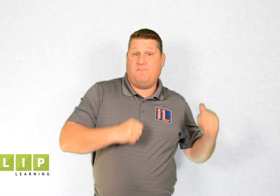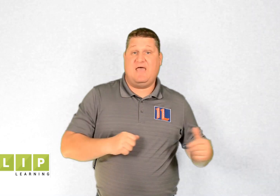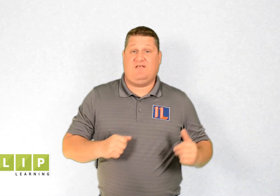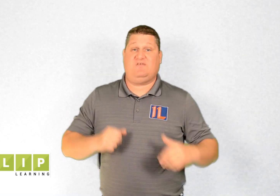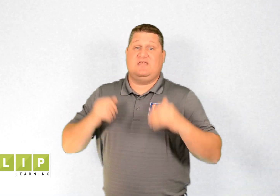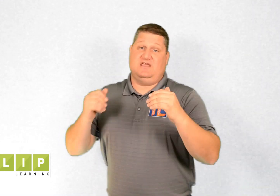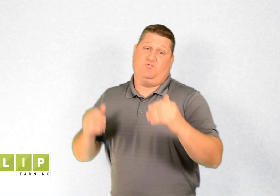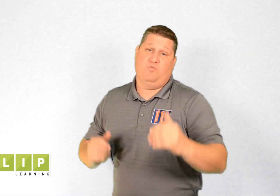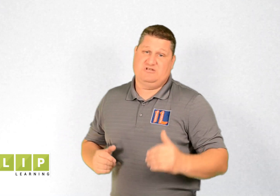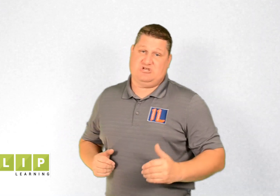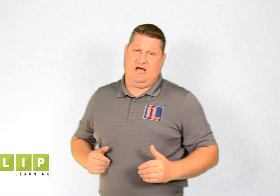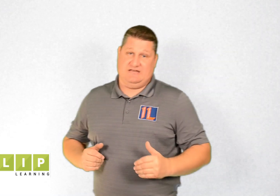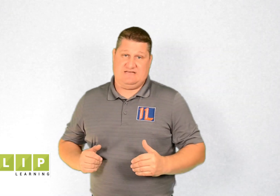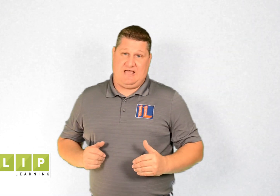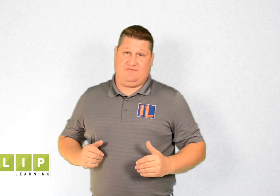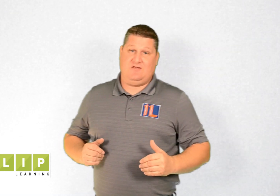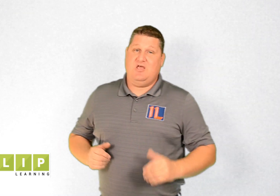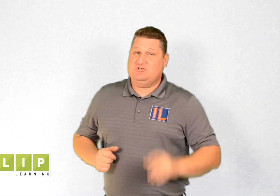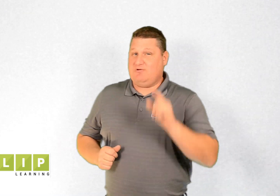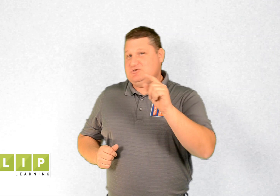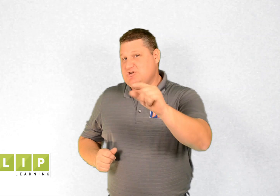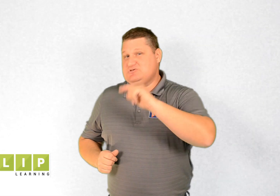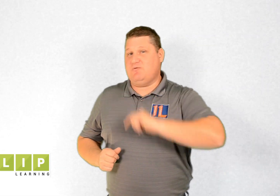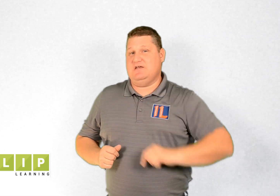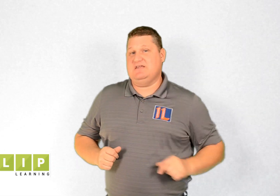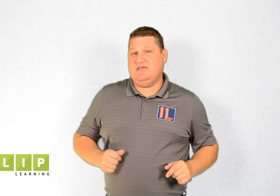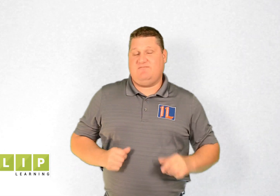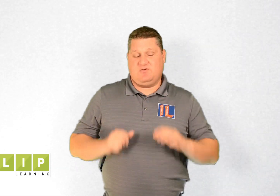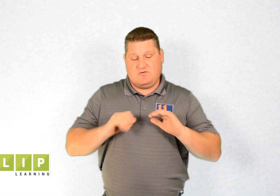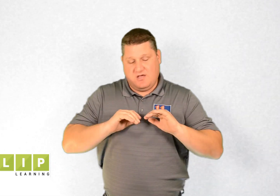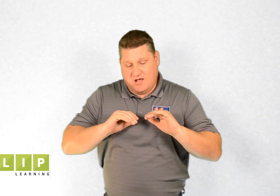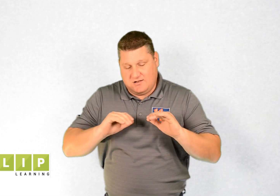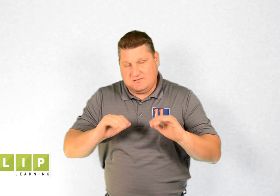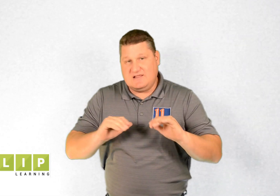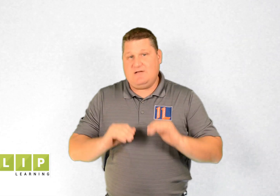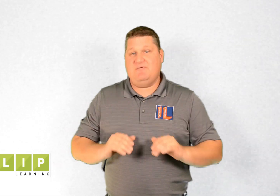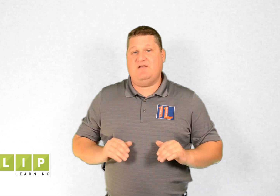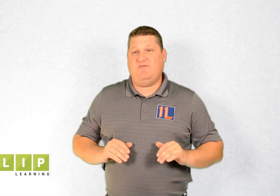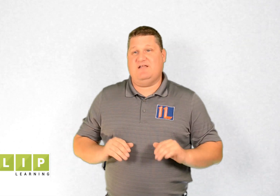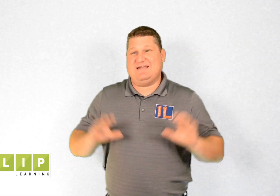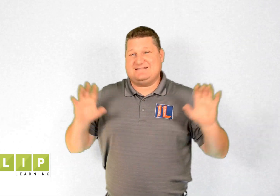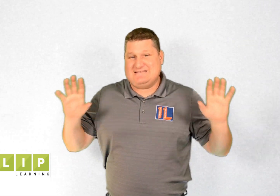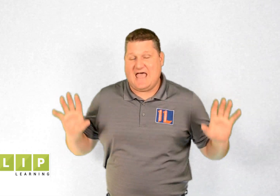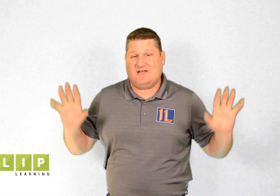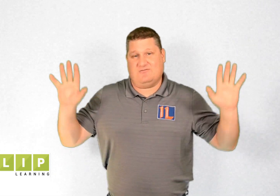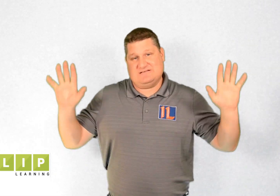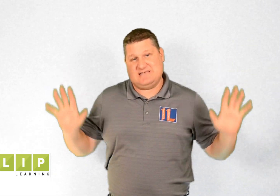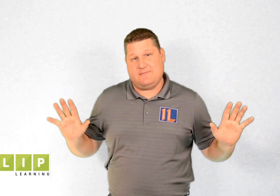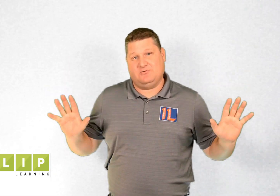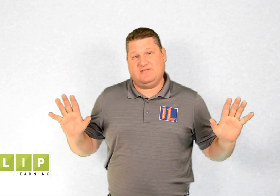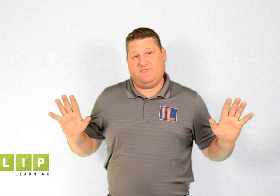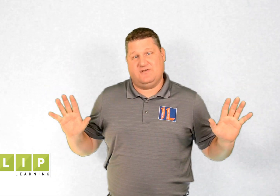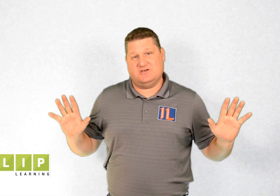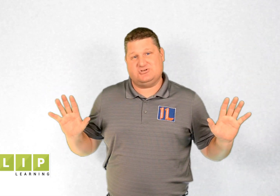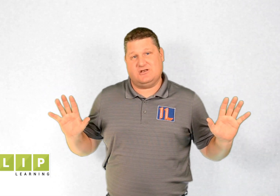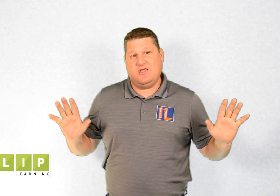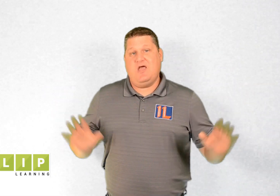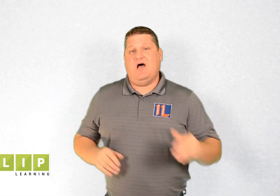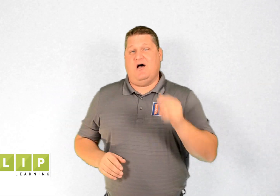best in which context? So I just wanted to give you a little bit of an exact or example definition of